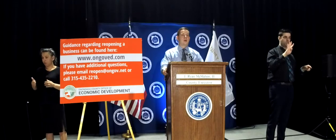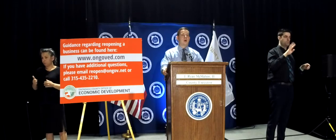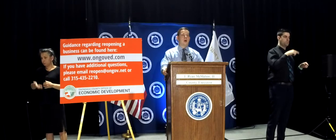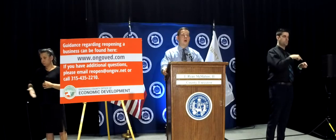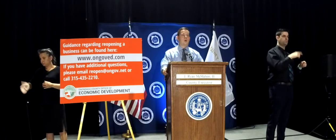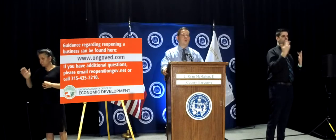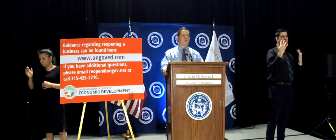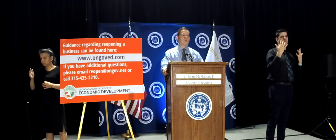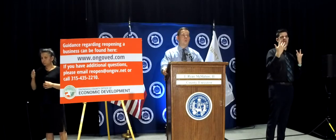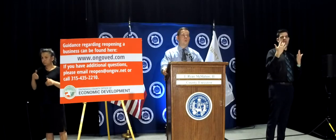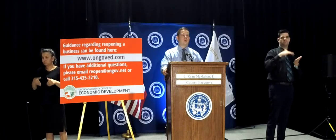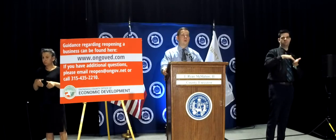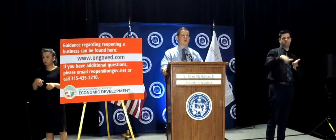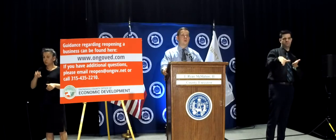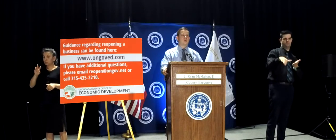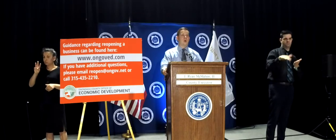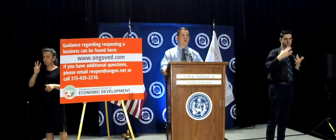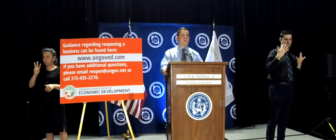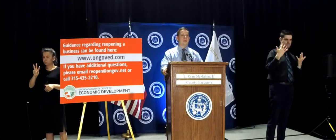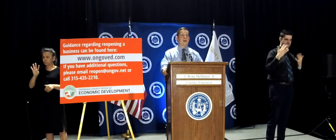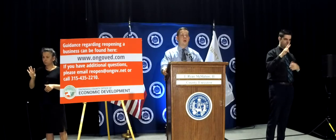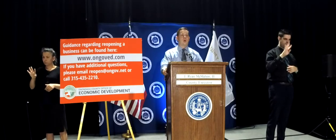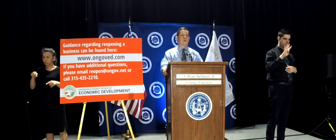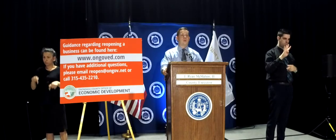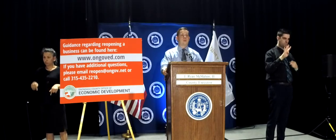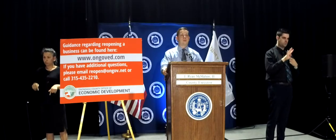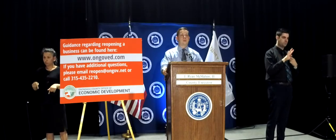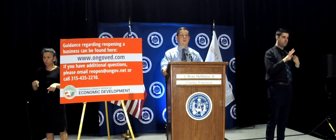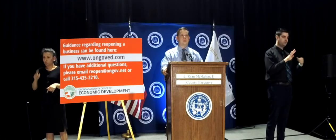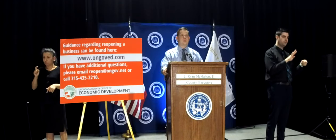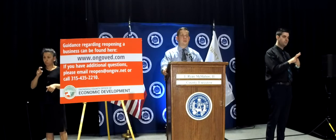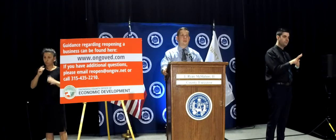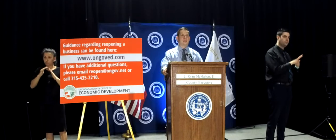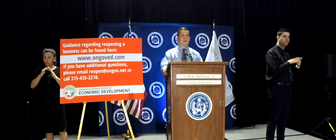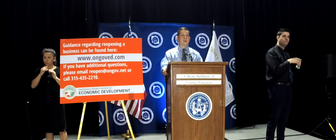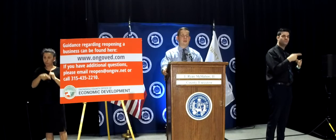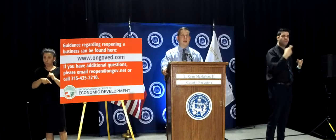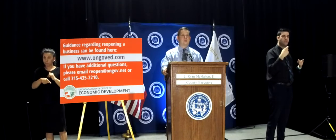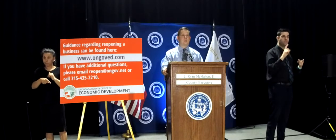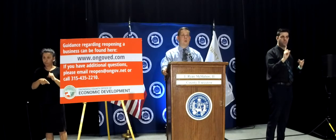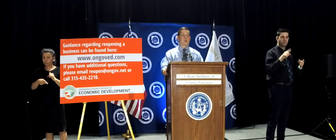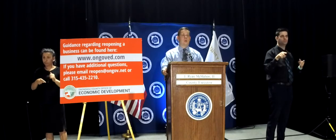that live in a nursing home. They got COVID. They were sick.